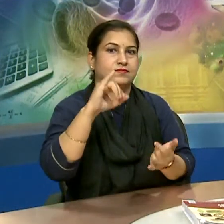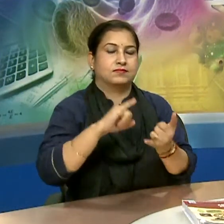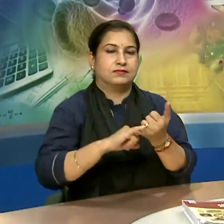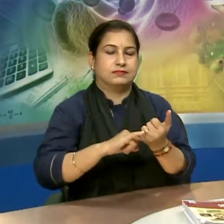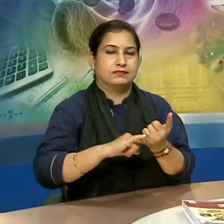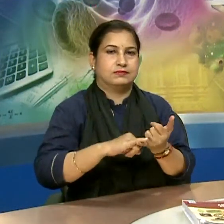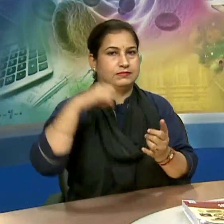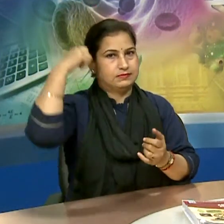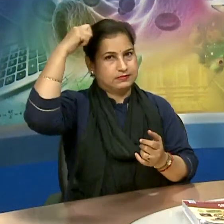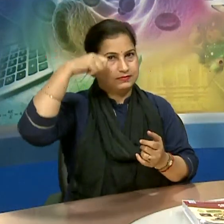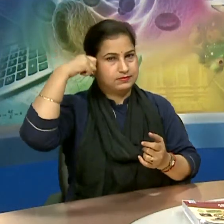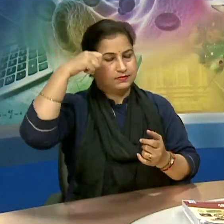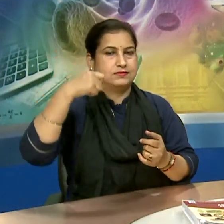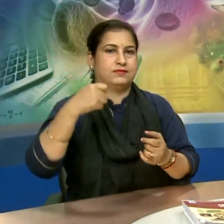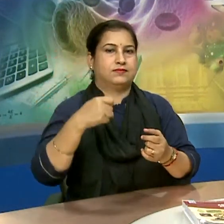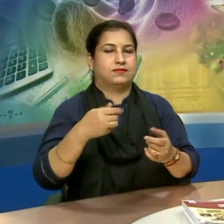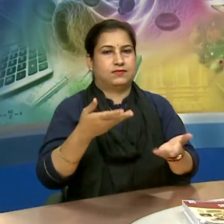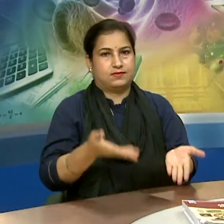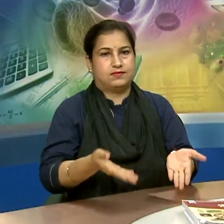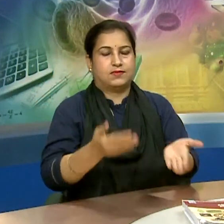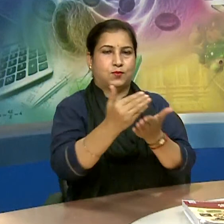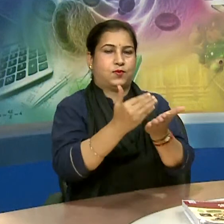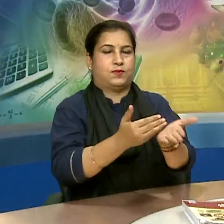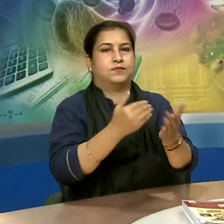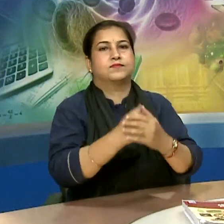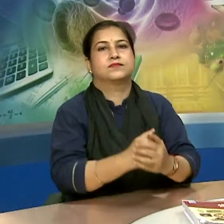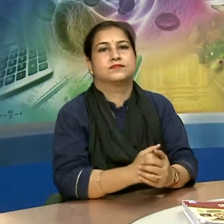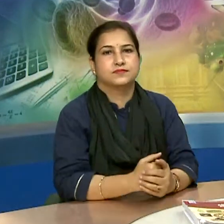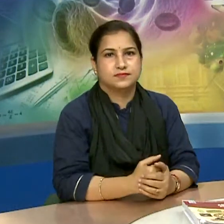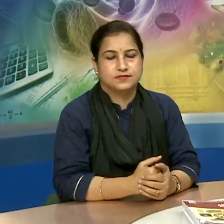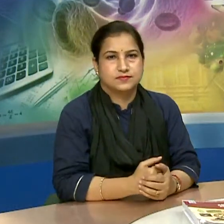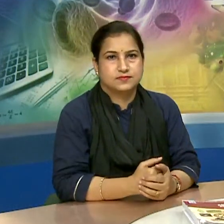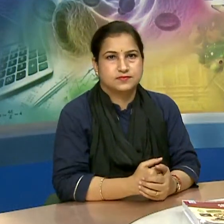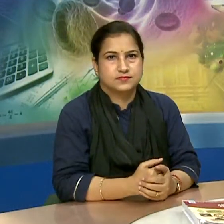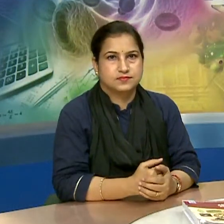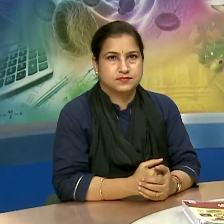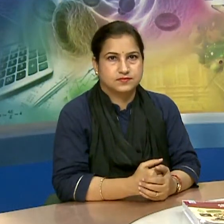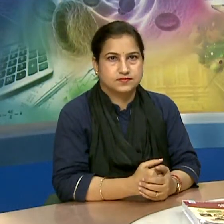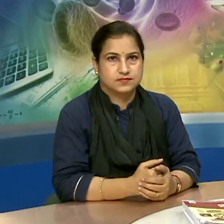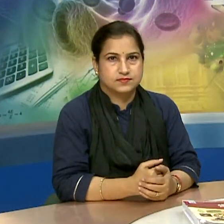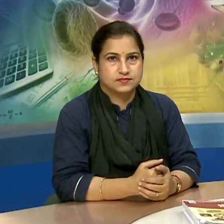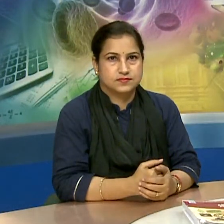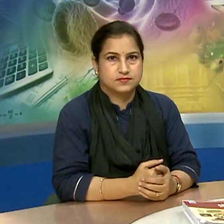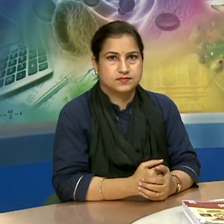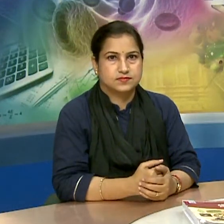in NIOS video program.